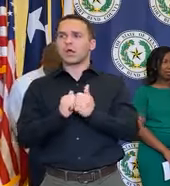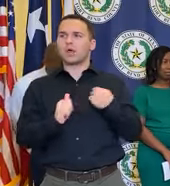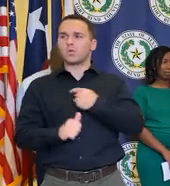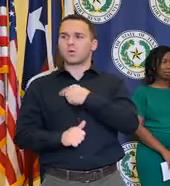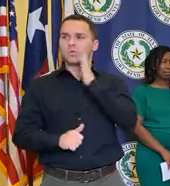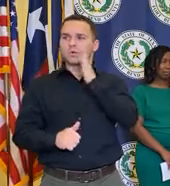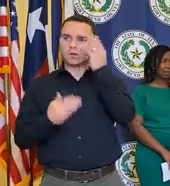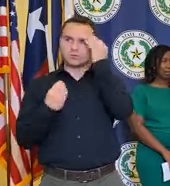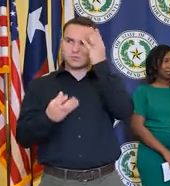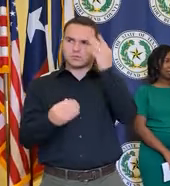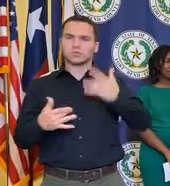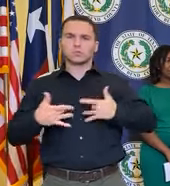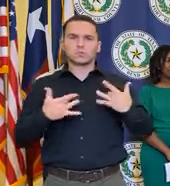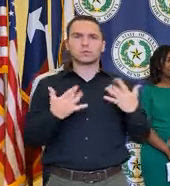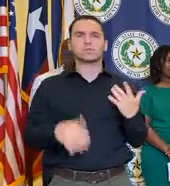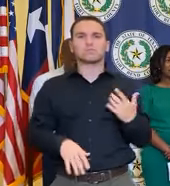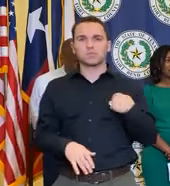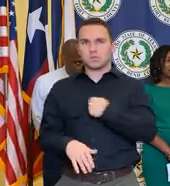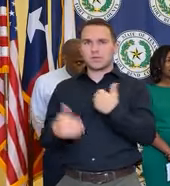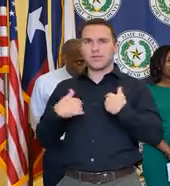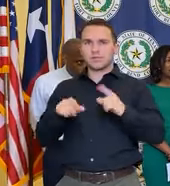we have a testing system,